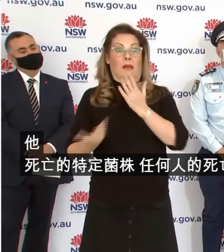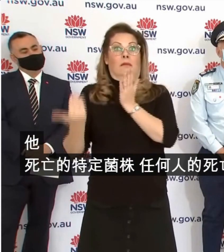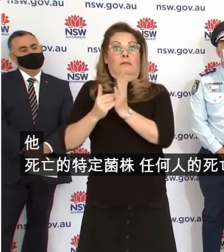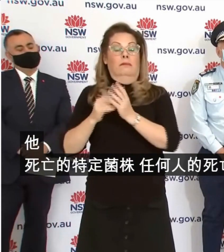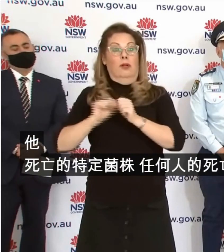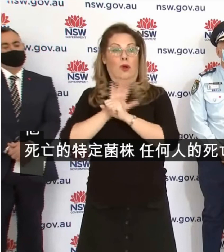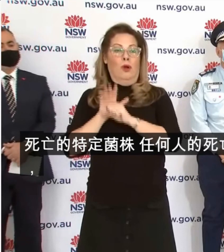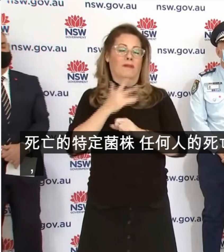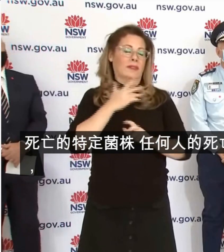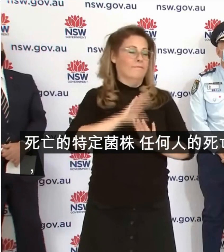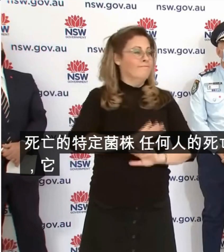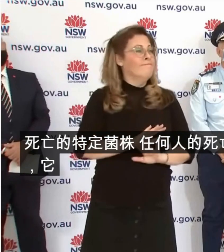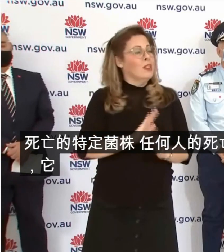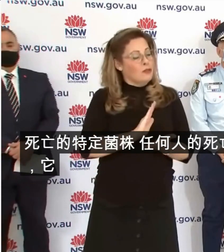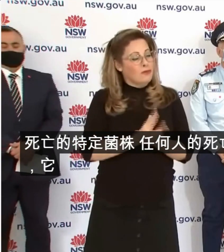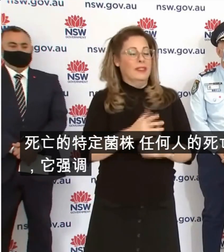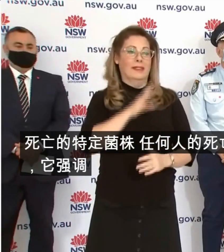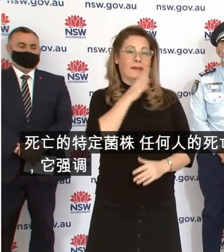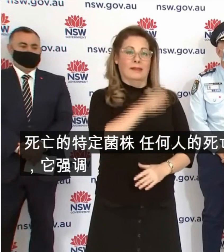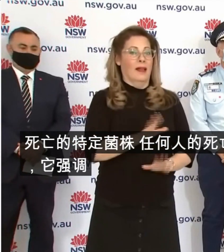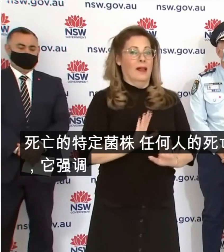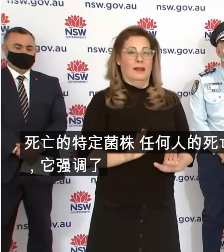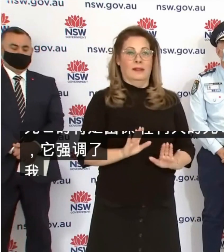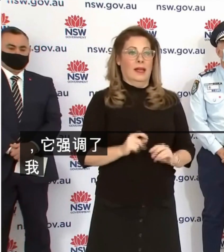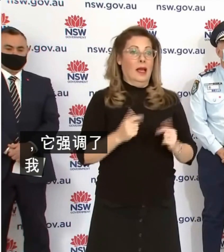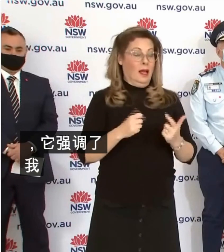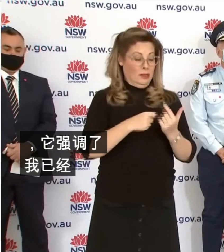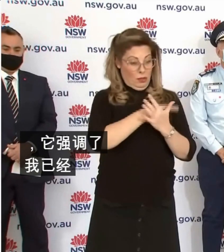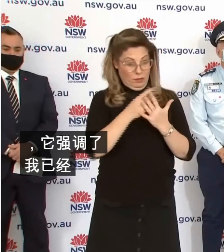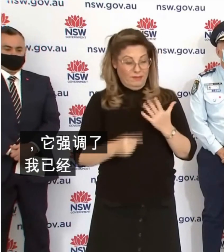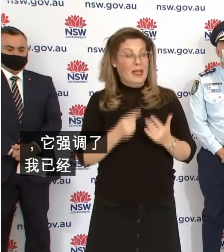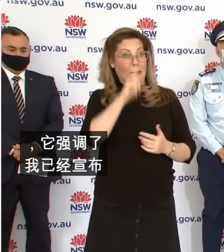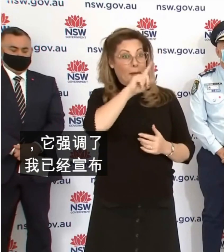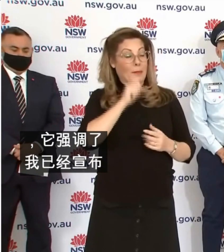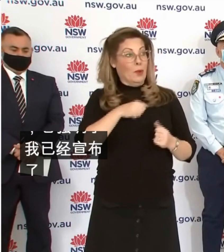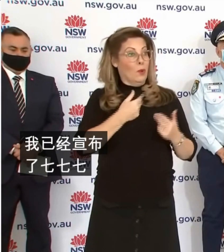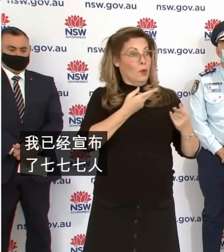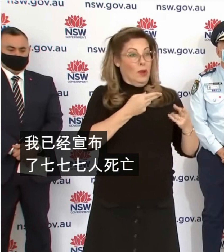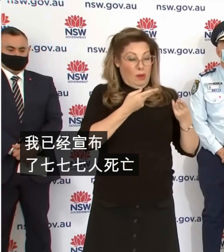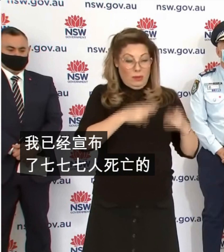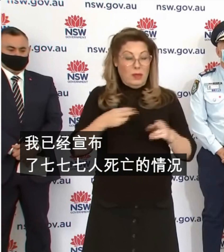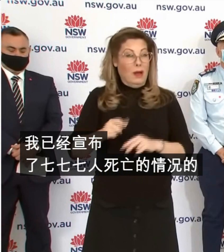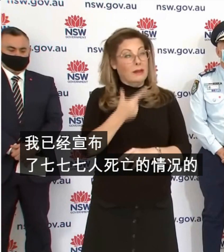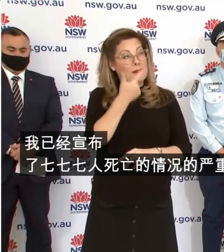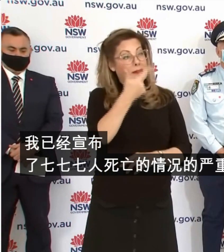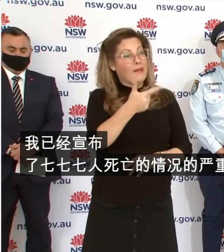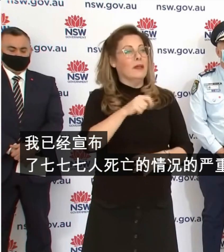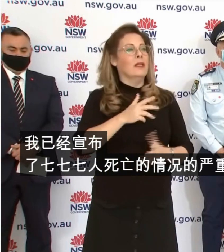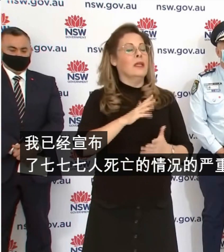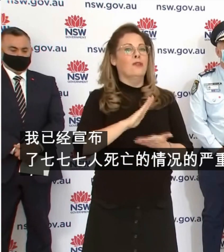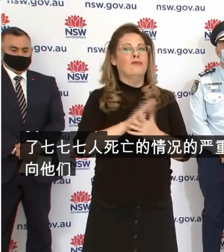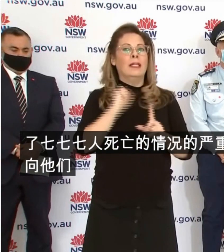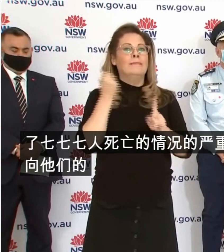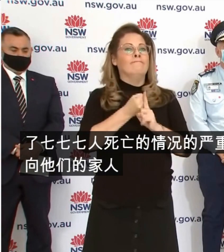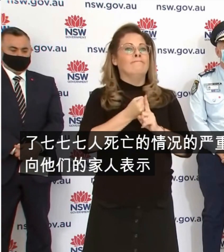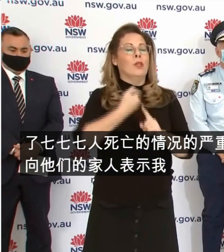tragic, and it stresses the gravity of the situation that I've announced those seven deaths. And